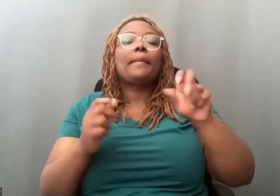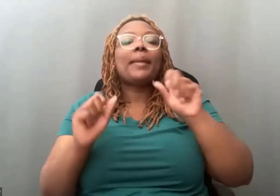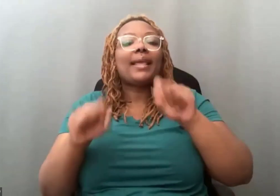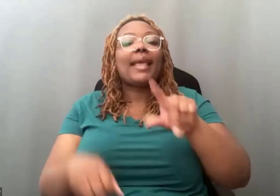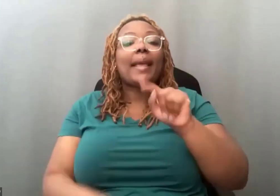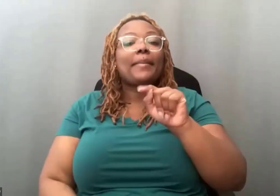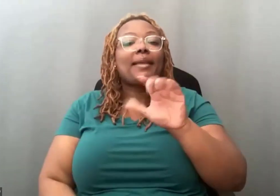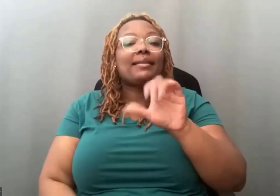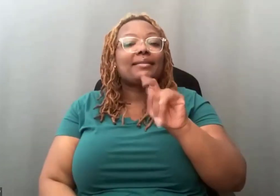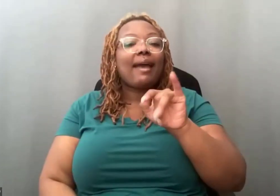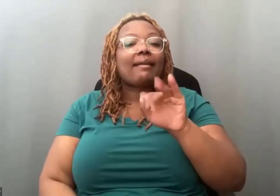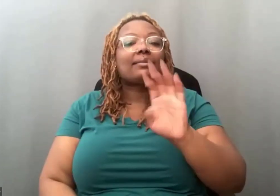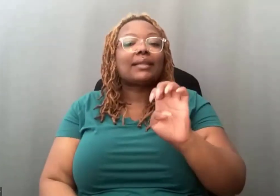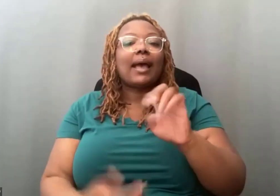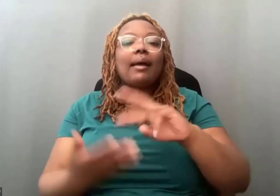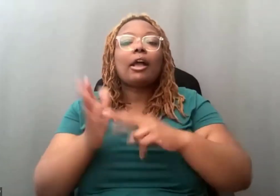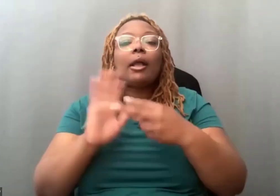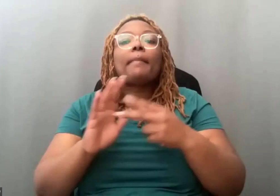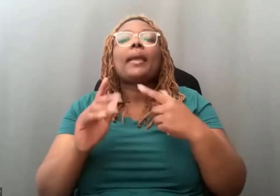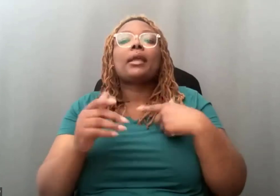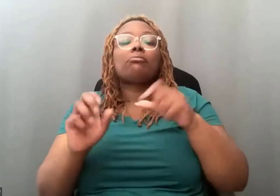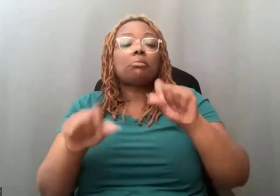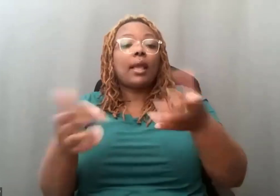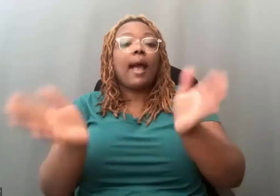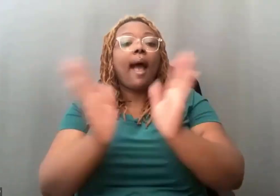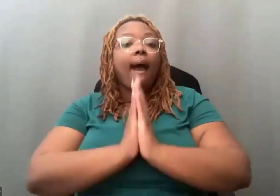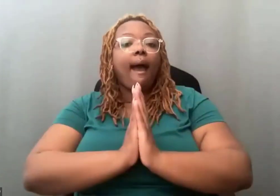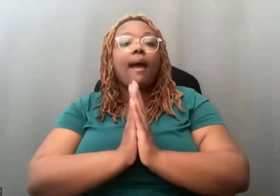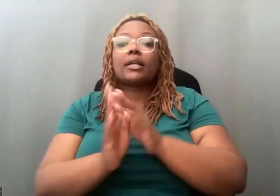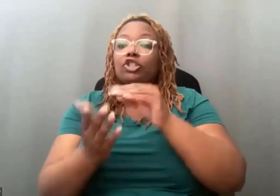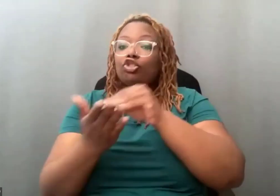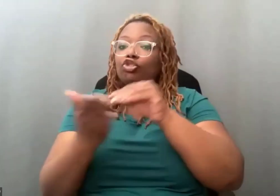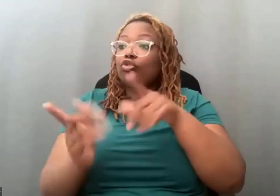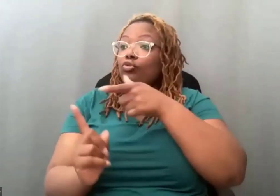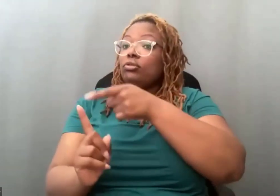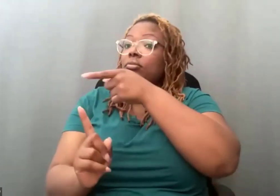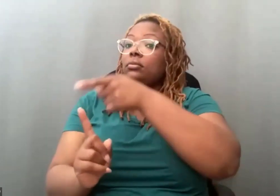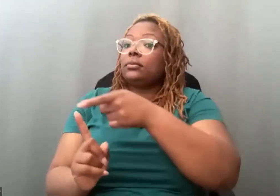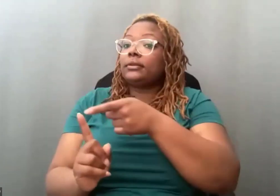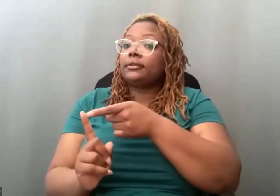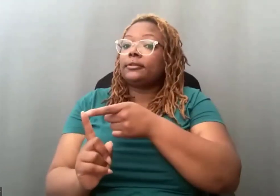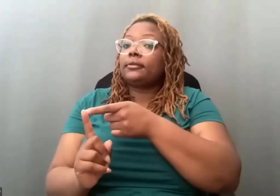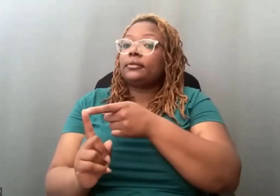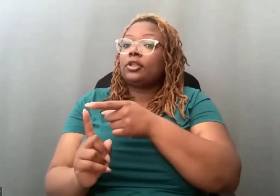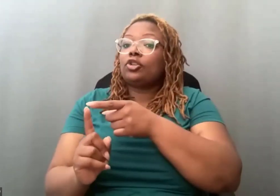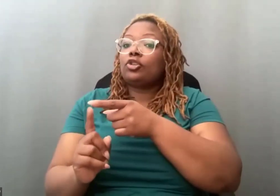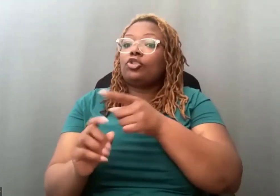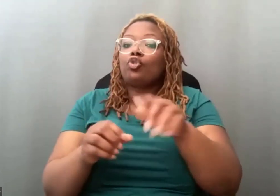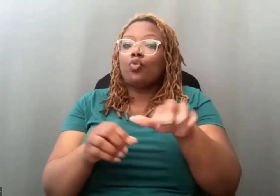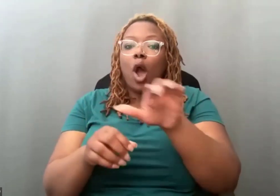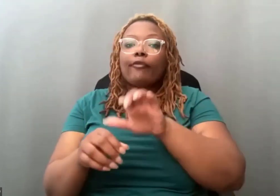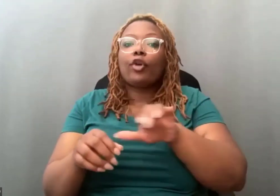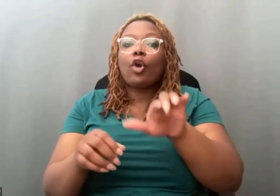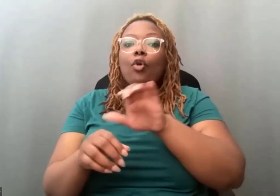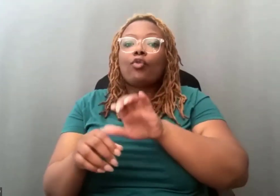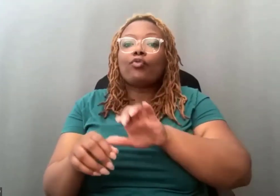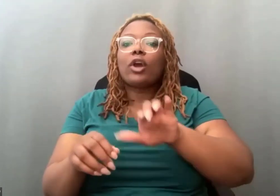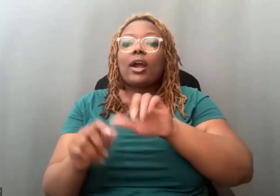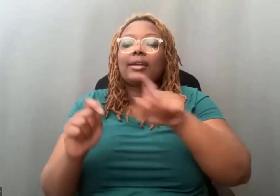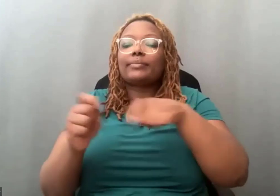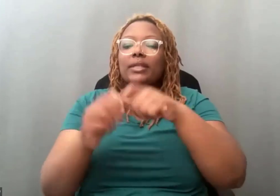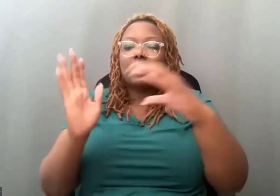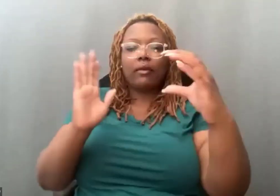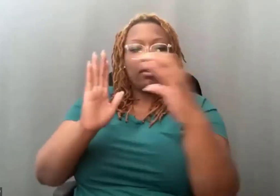tactile in allowing or asking the student to hover over particular parts